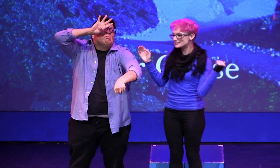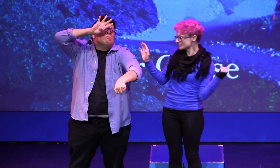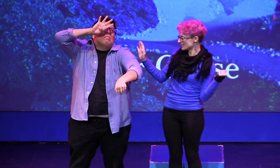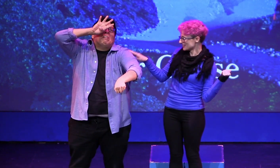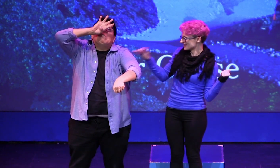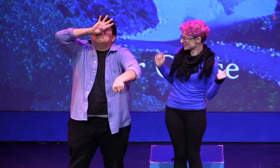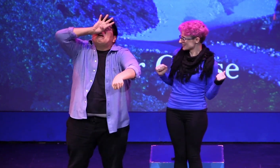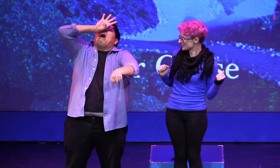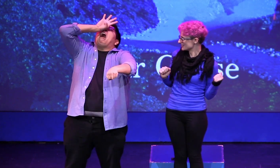so much better.